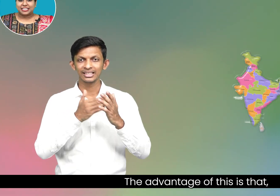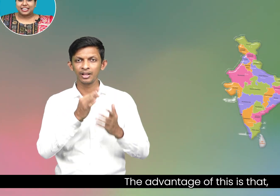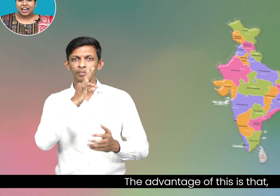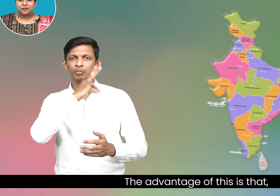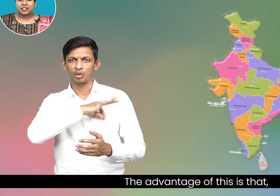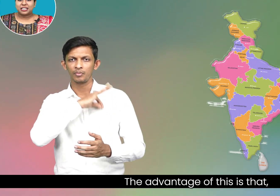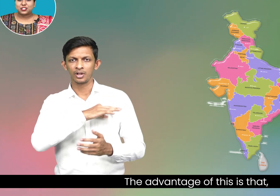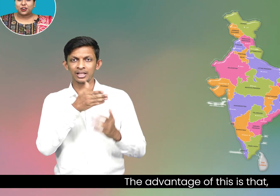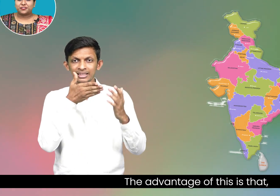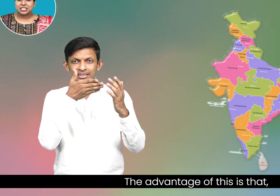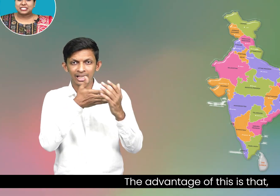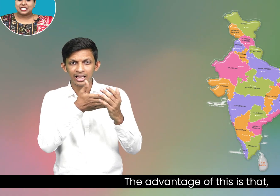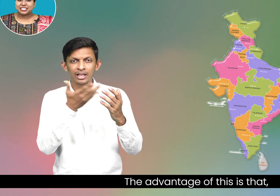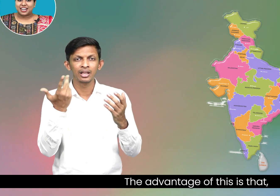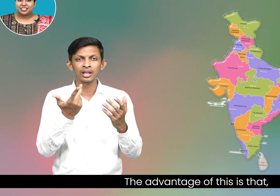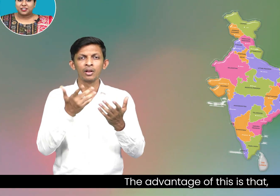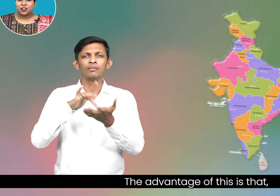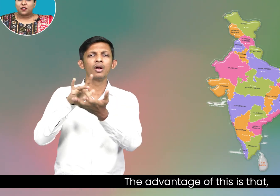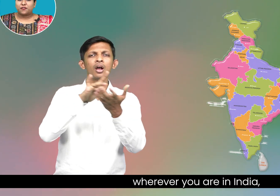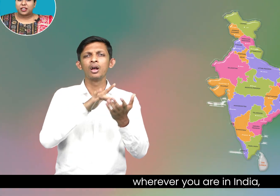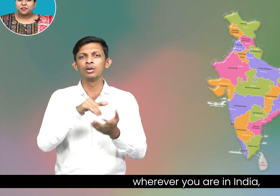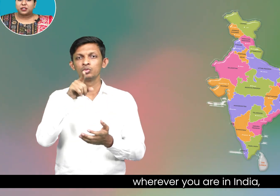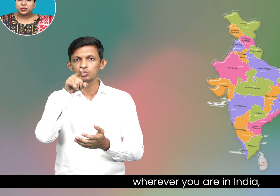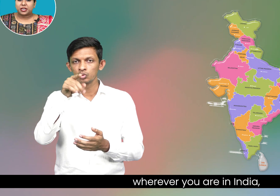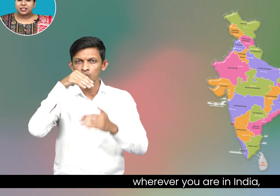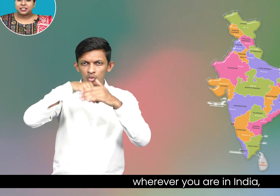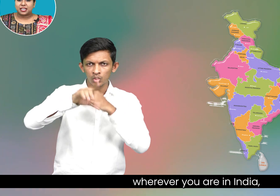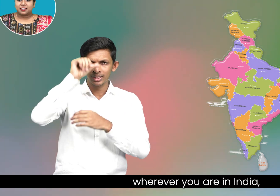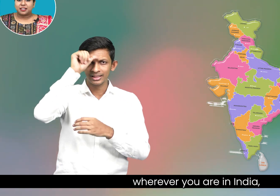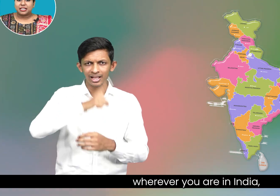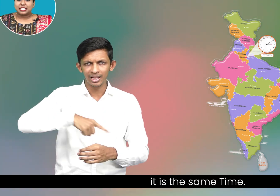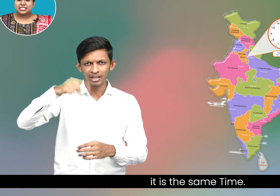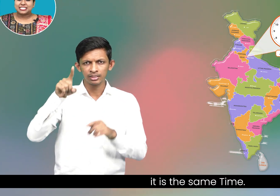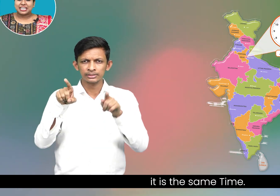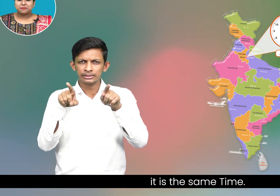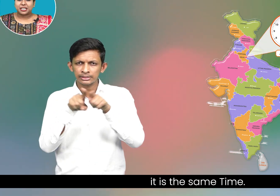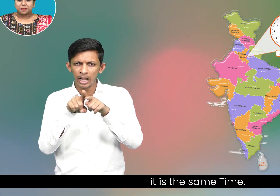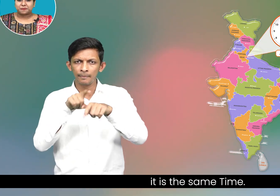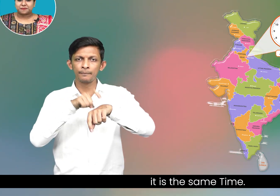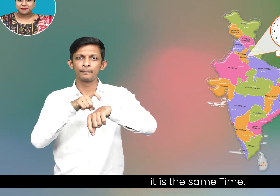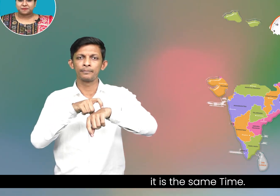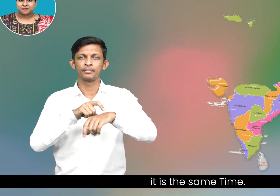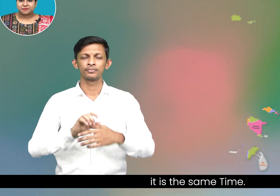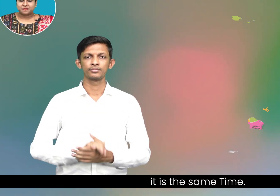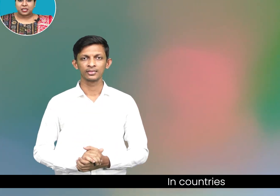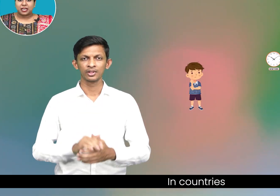The advantage of this is that wherever you are in India, it is the same time.